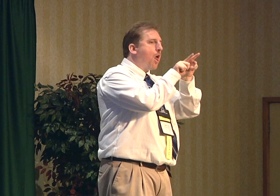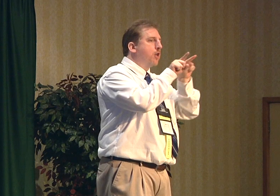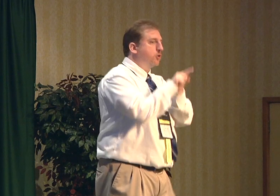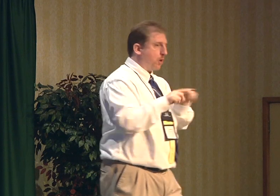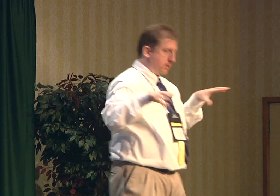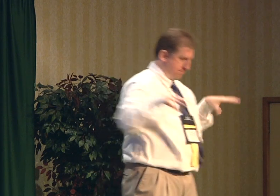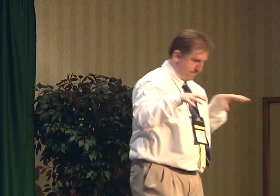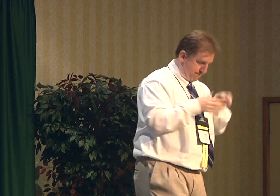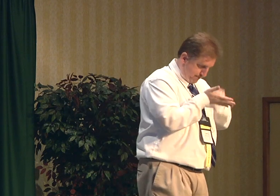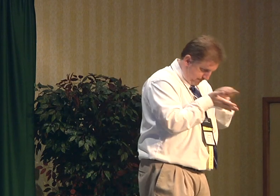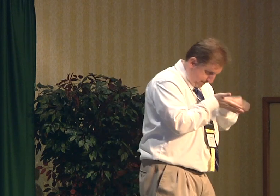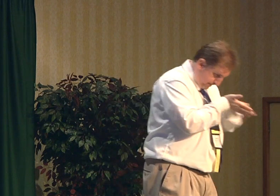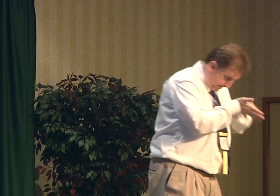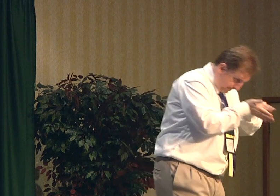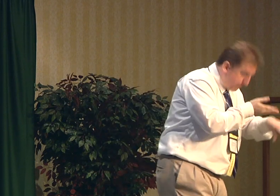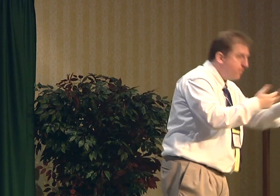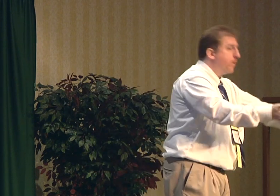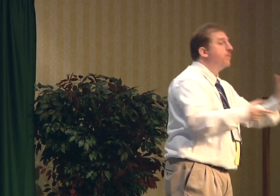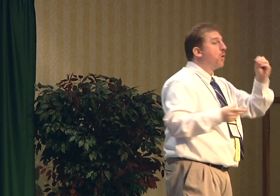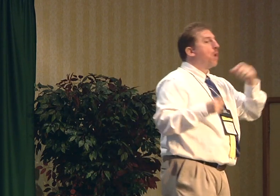But many other people have also been doing research.